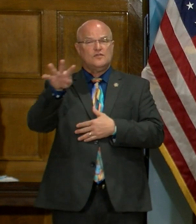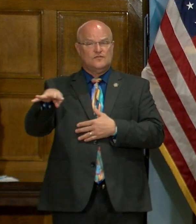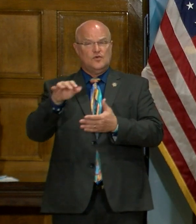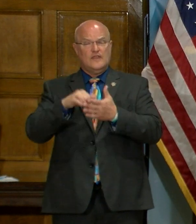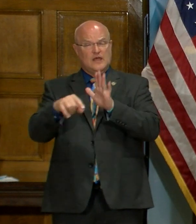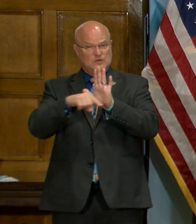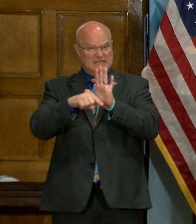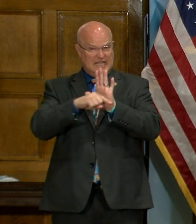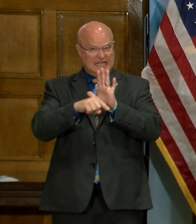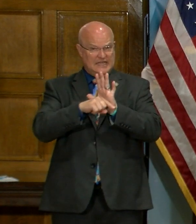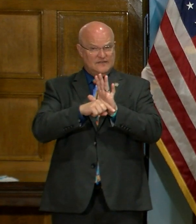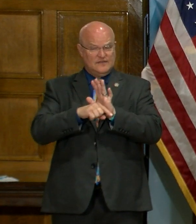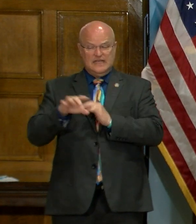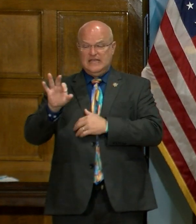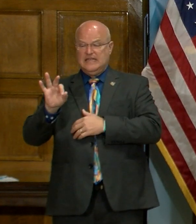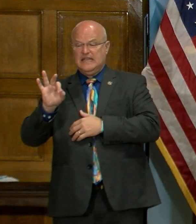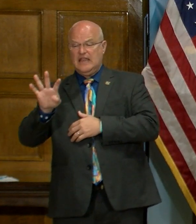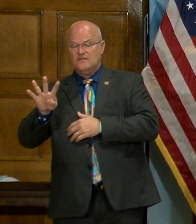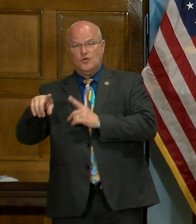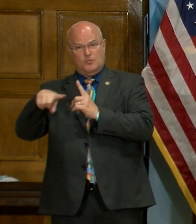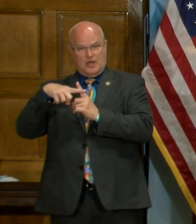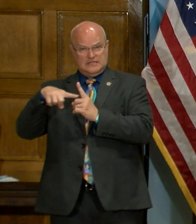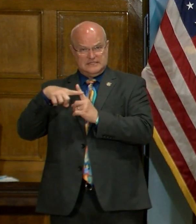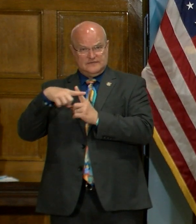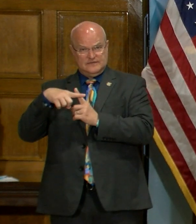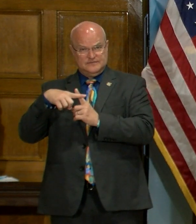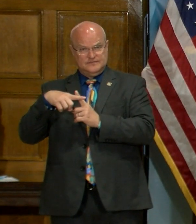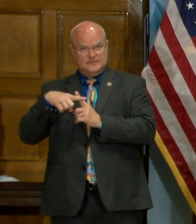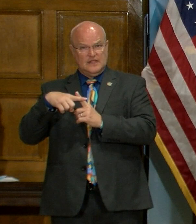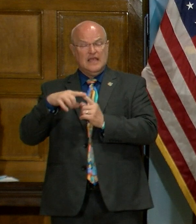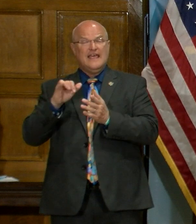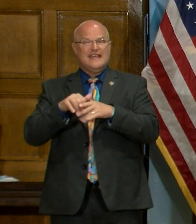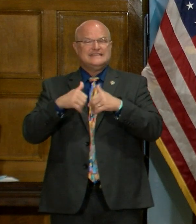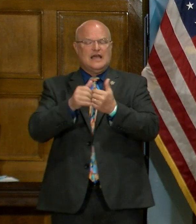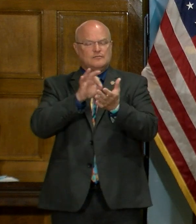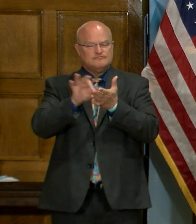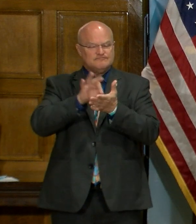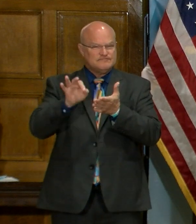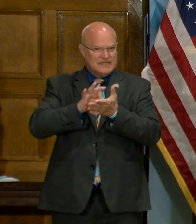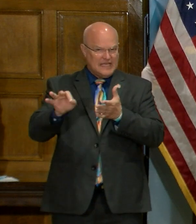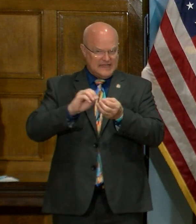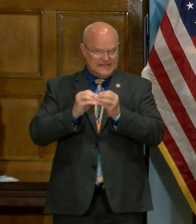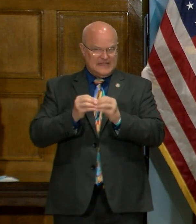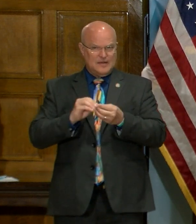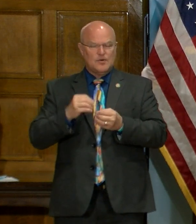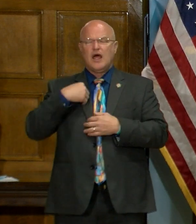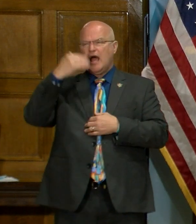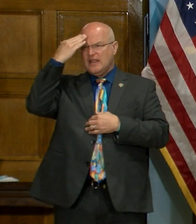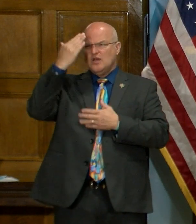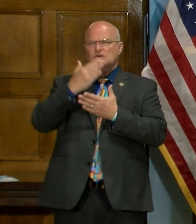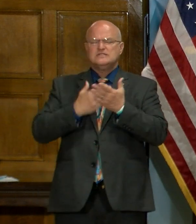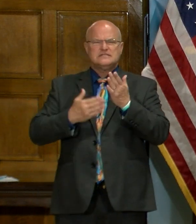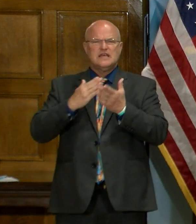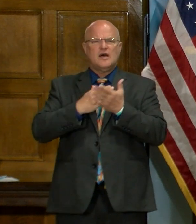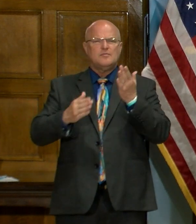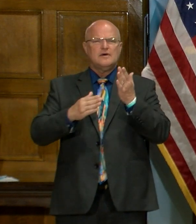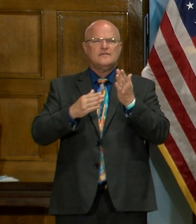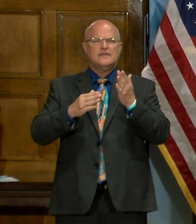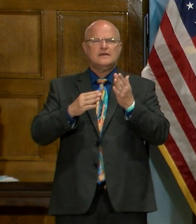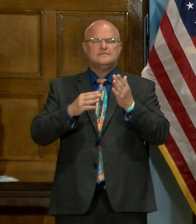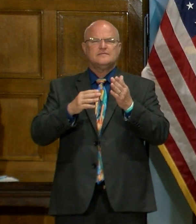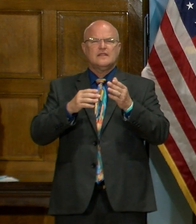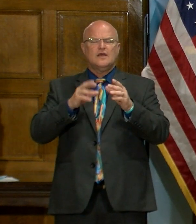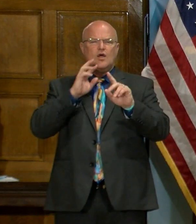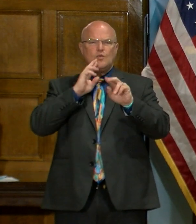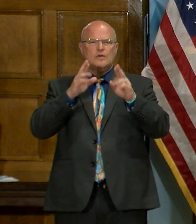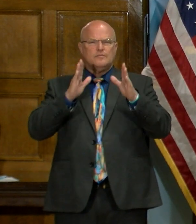2,044 that were negative and 94 that were positive. And that's how we calculate that. I know some of the journalists have